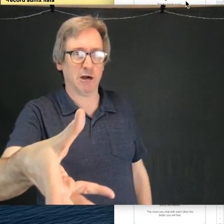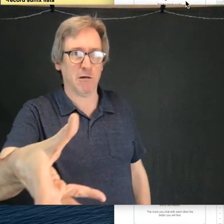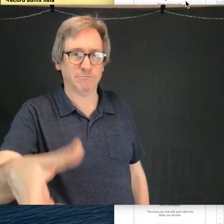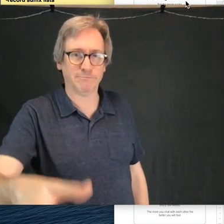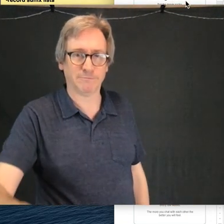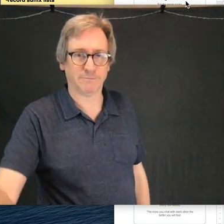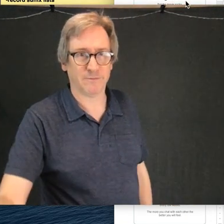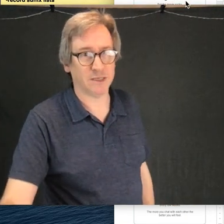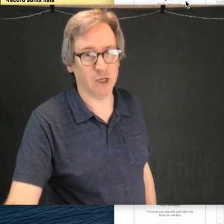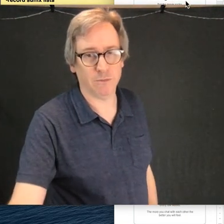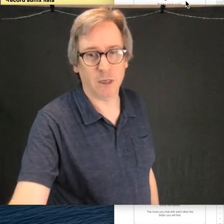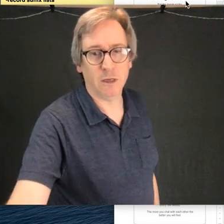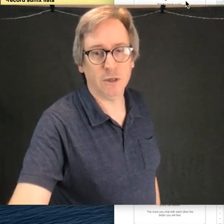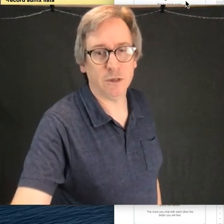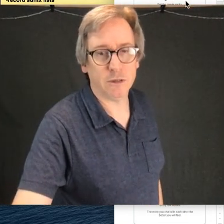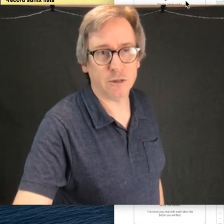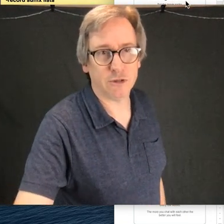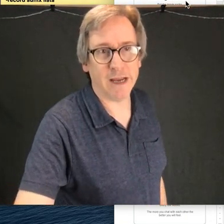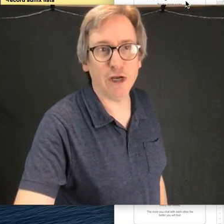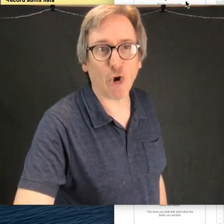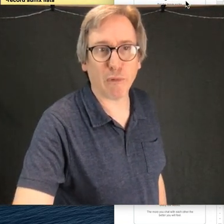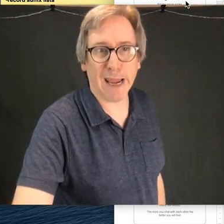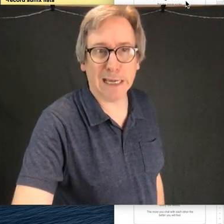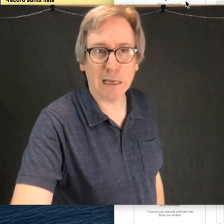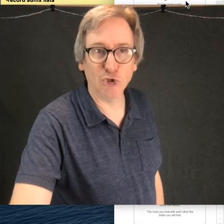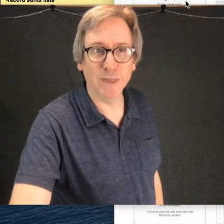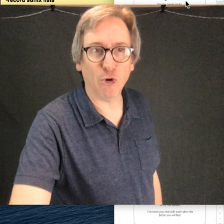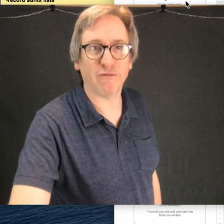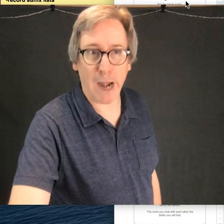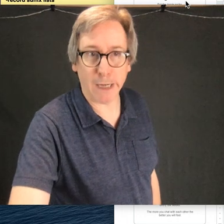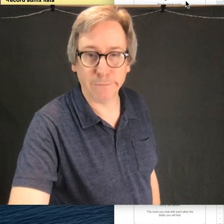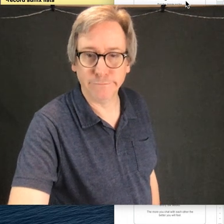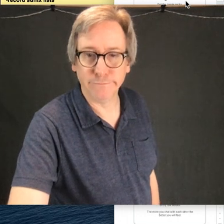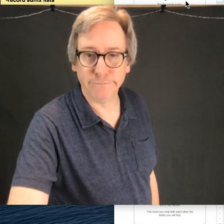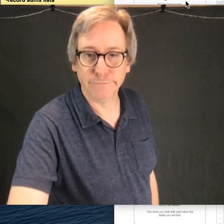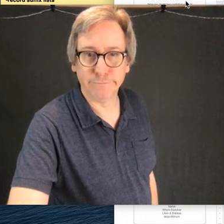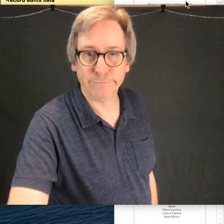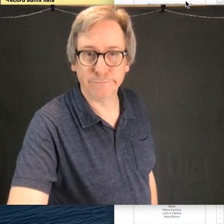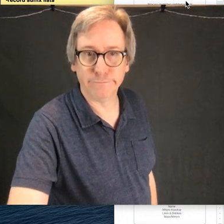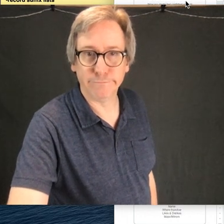sentence. Here you go. So train your brain to be your friend.